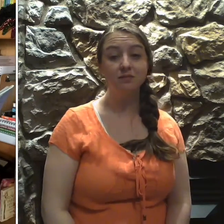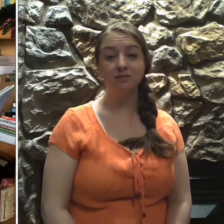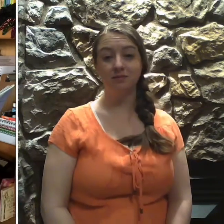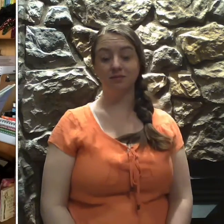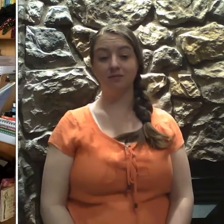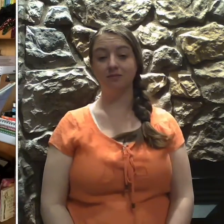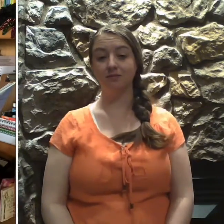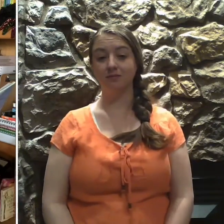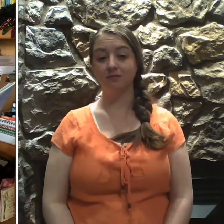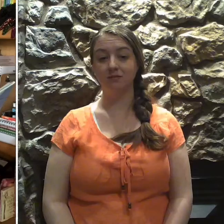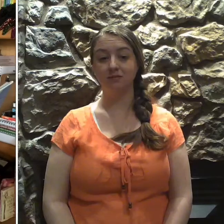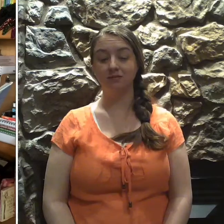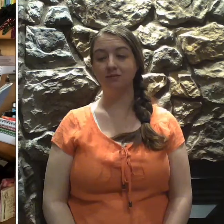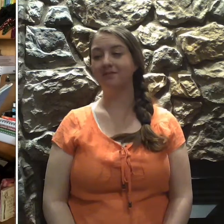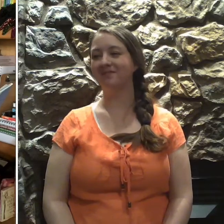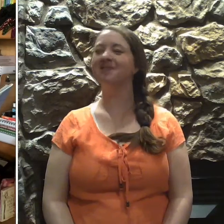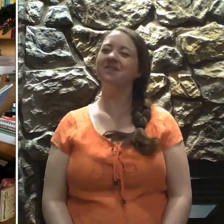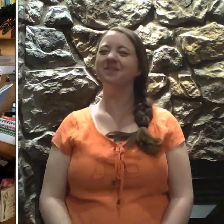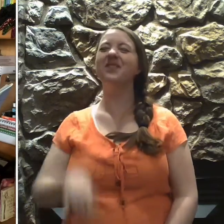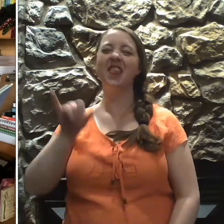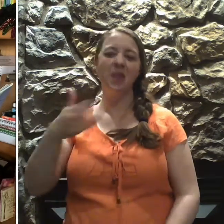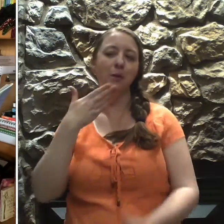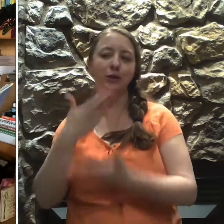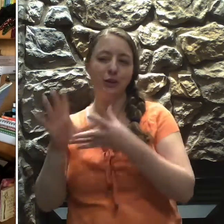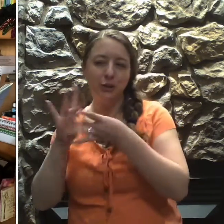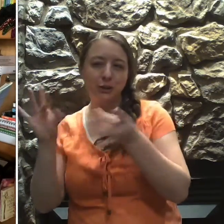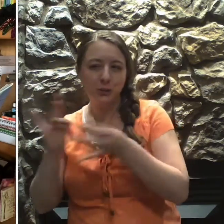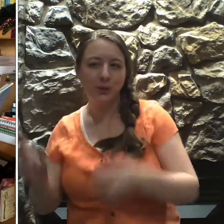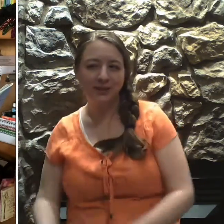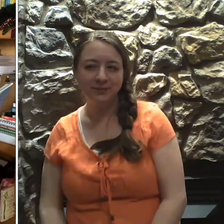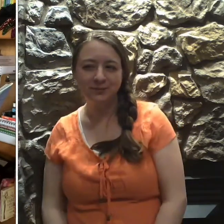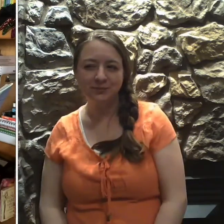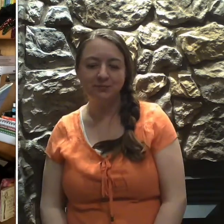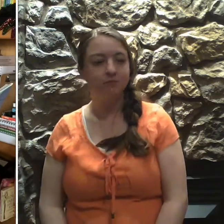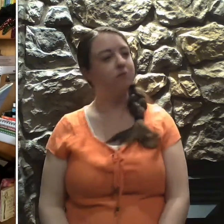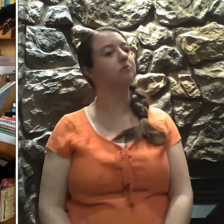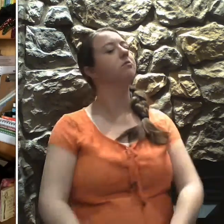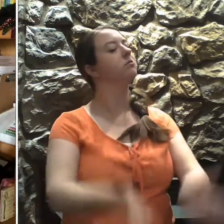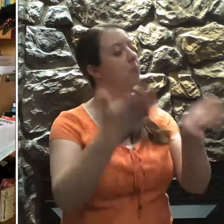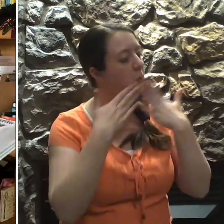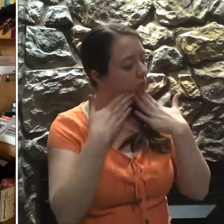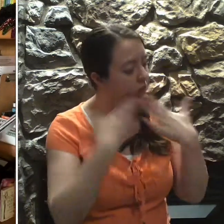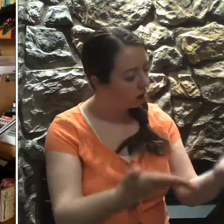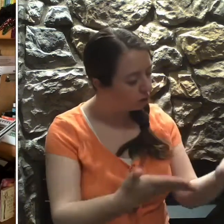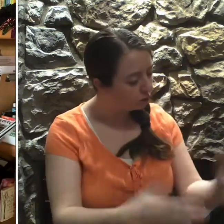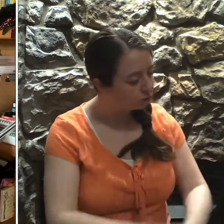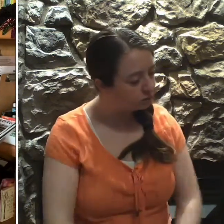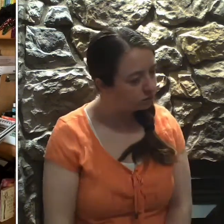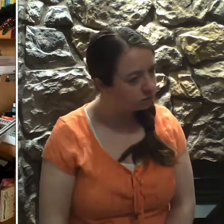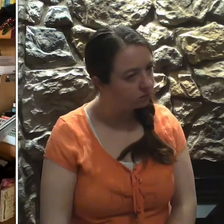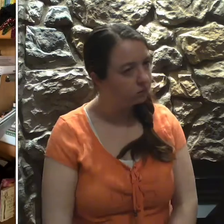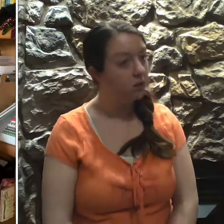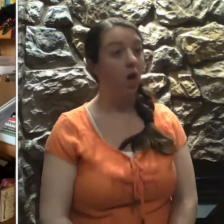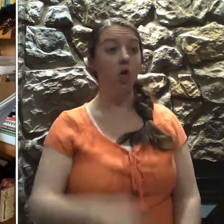"That was a good story," said Addie. "Thank you," said Stillwater, "and this is a good